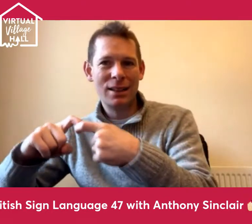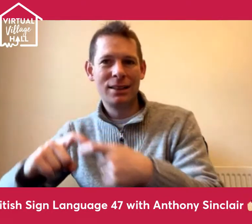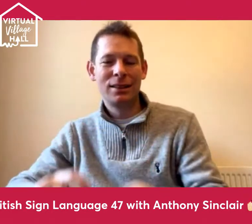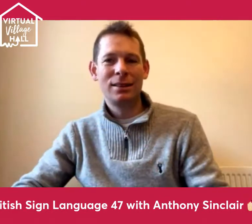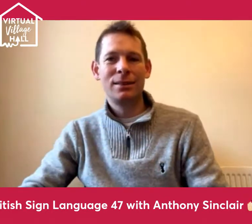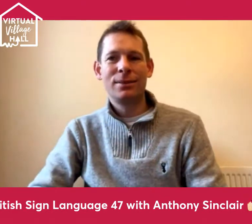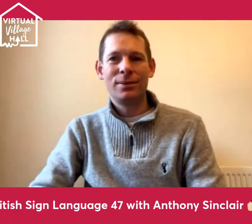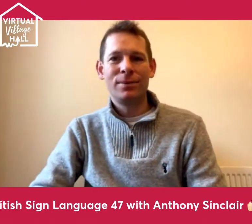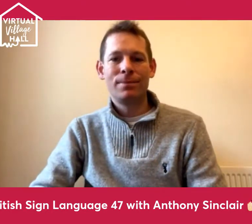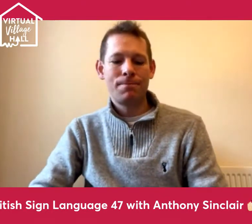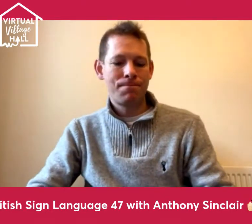Caravan.